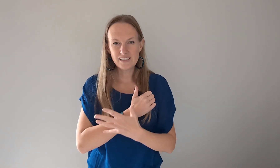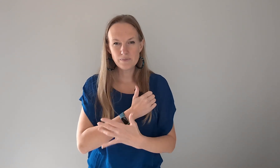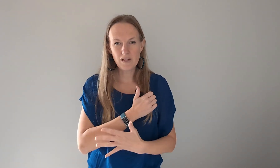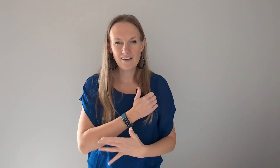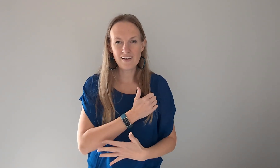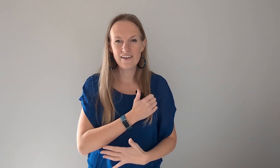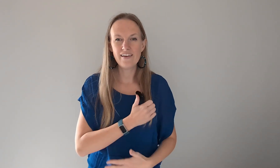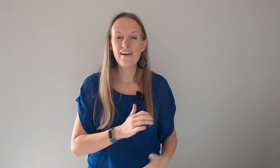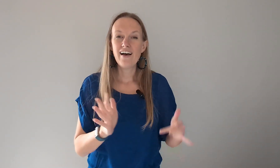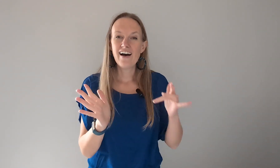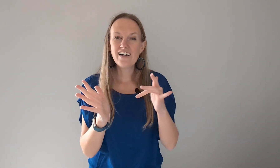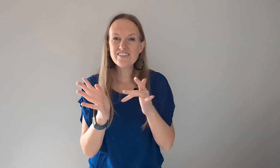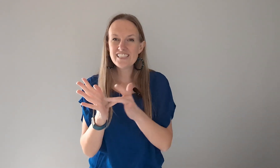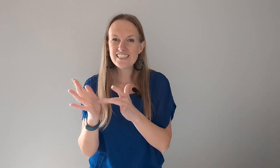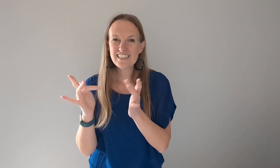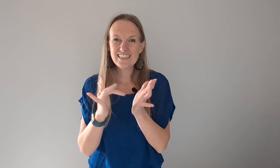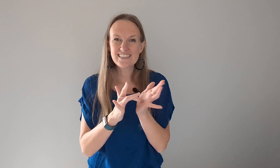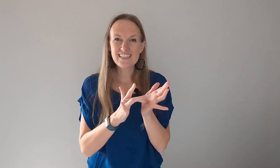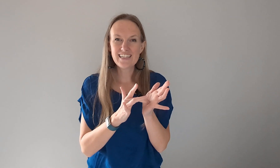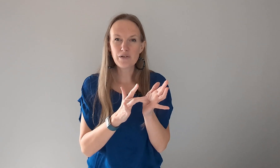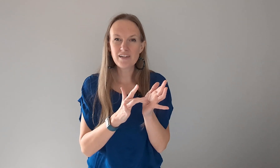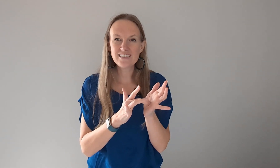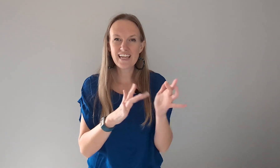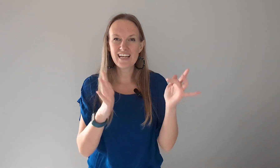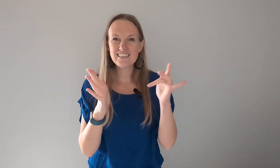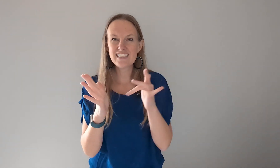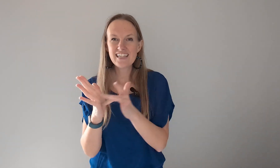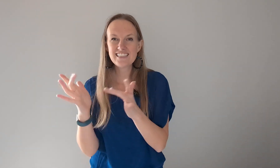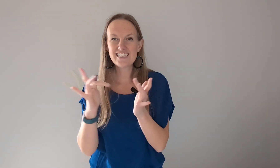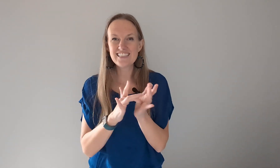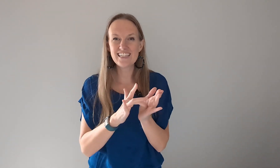precious blood of Jesus, nail pierced hands, Jesus